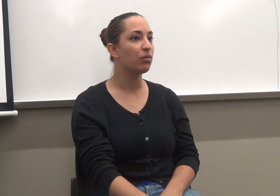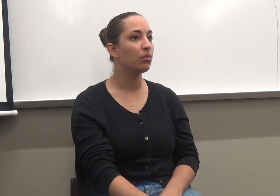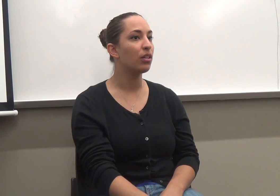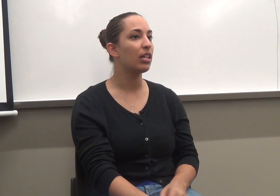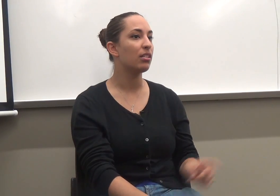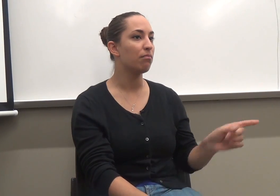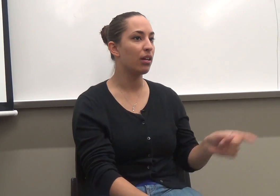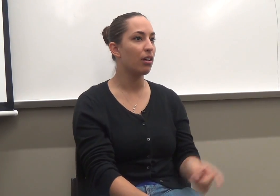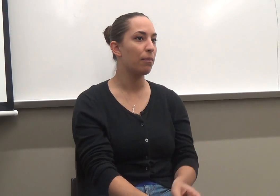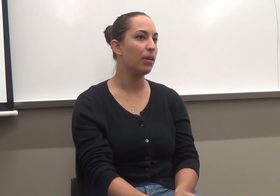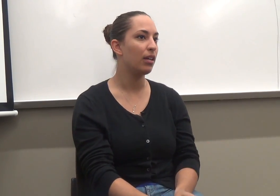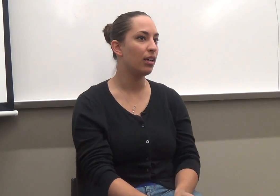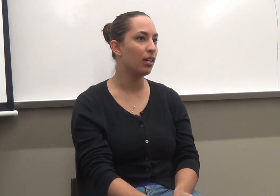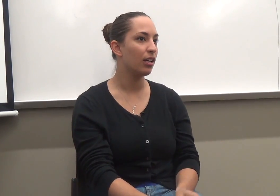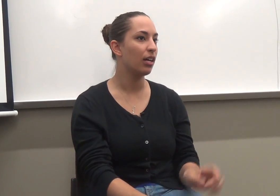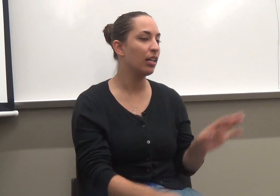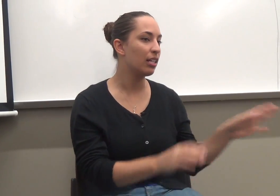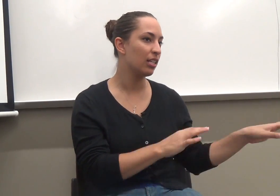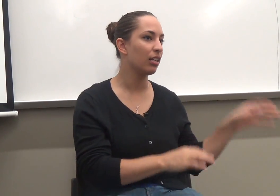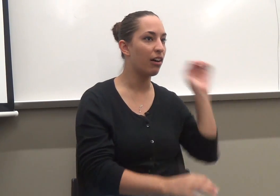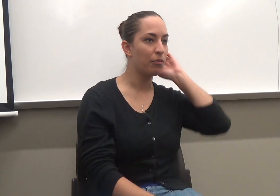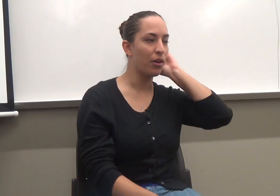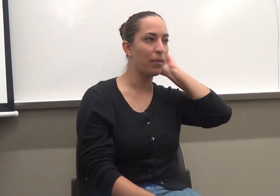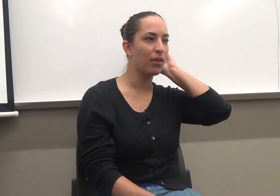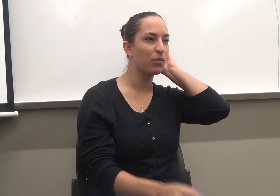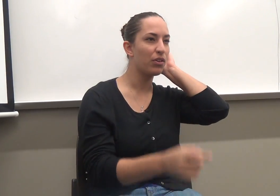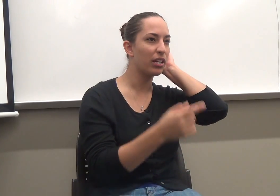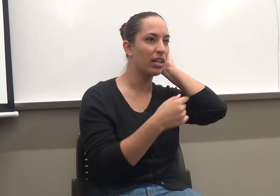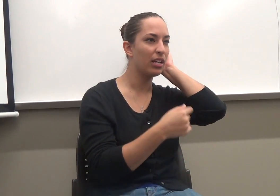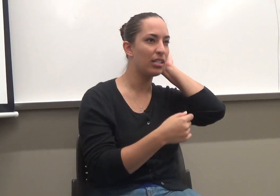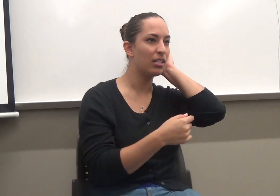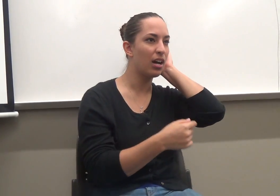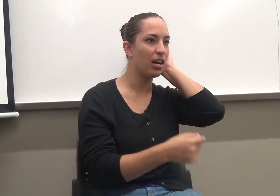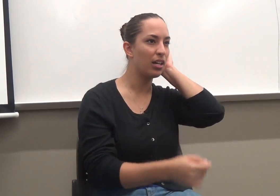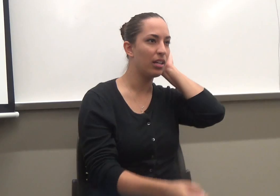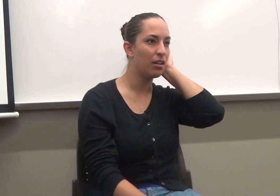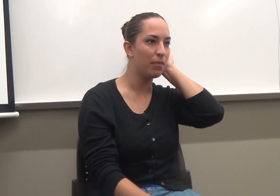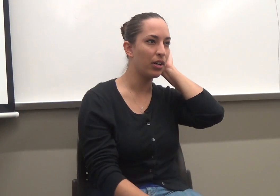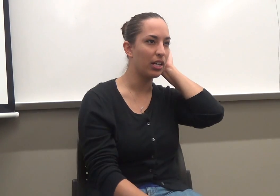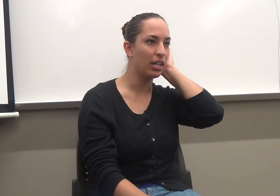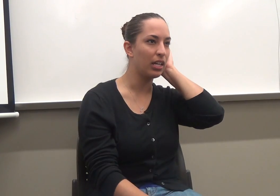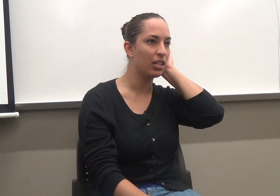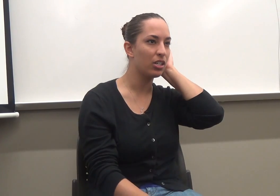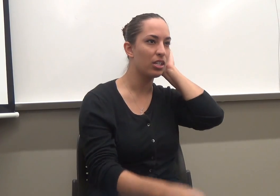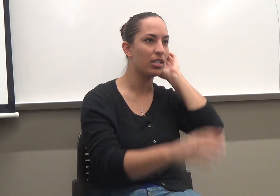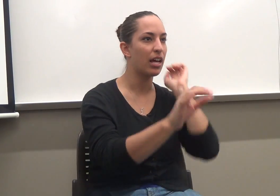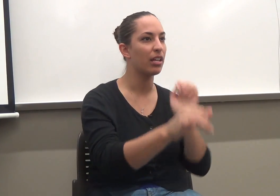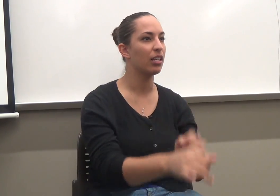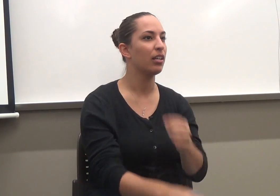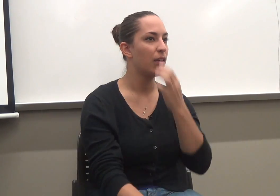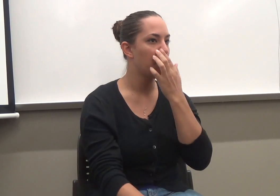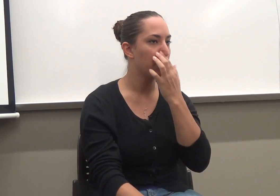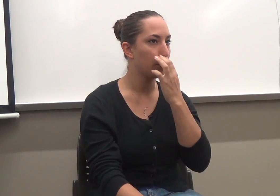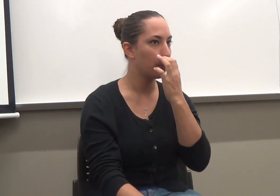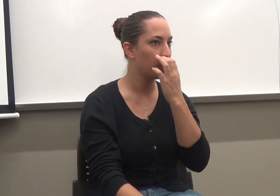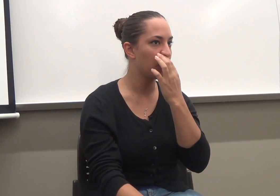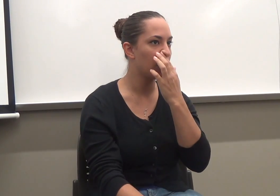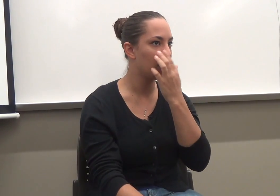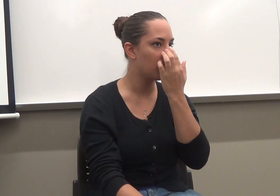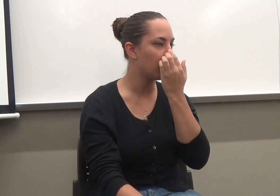Well, it might not be, it's a little off point, but I was wondering, it's not American English, is that? Is the Okay,